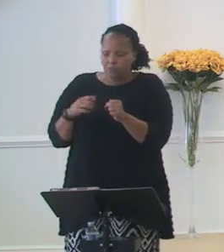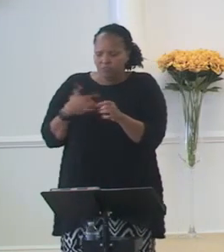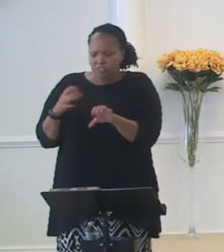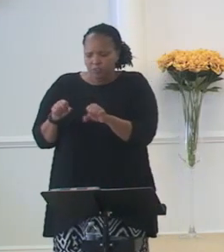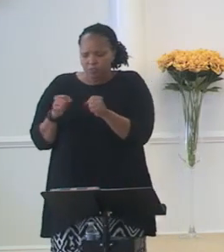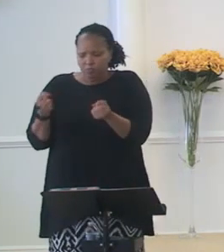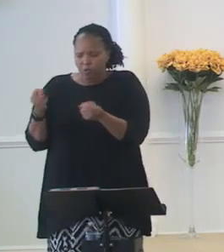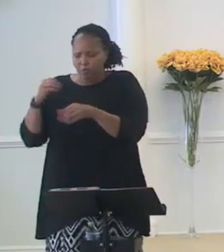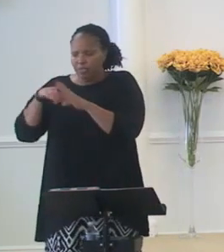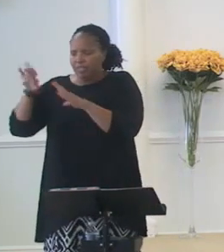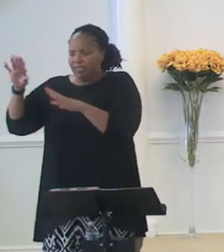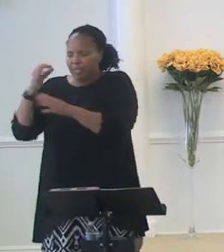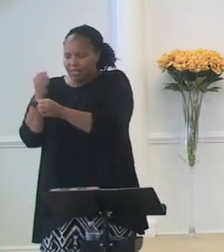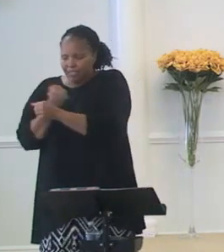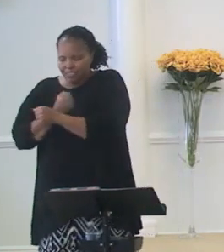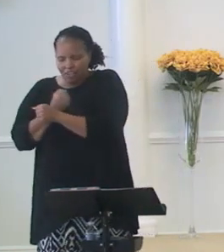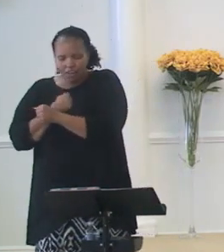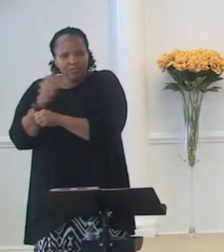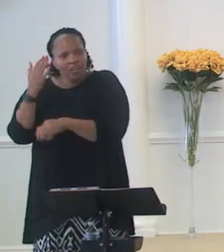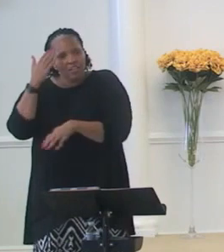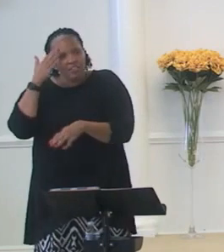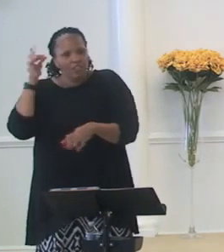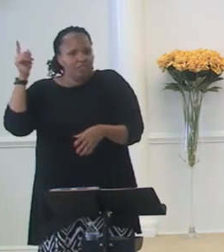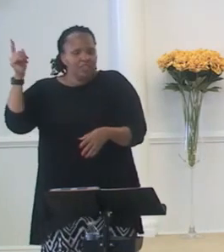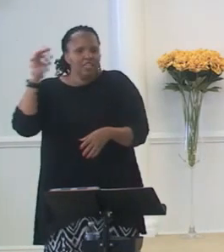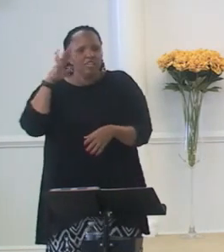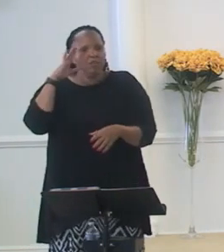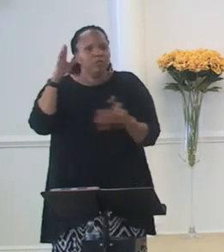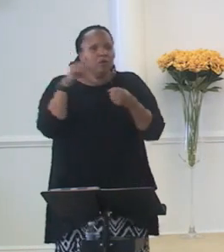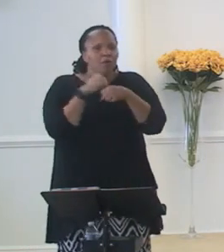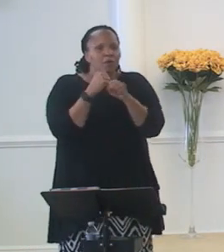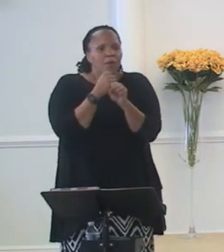know there's revival at the end.